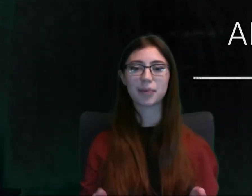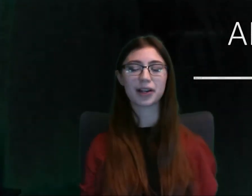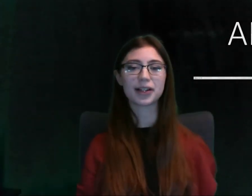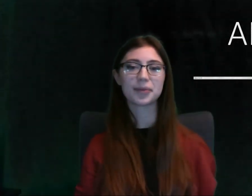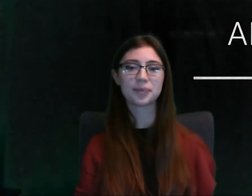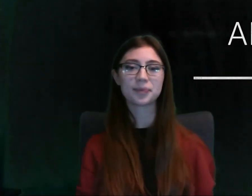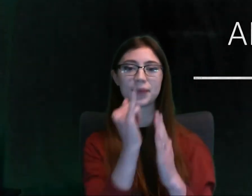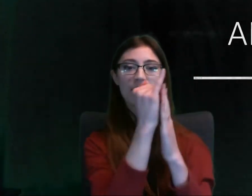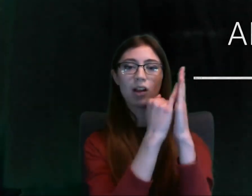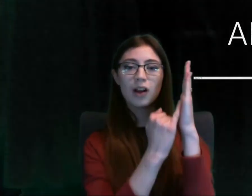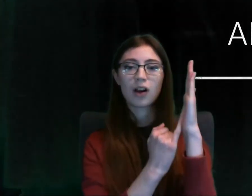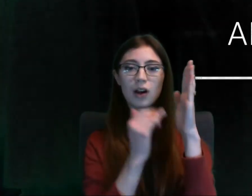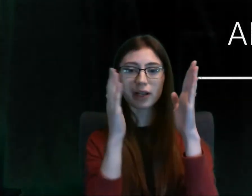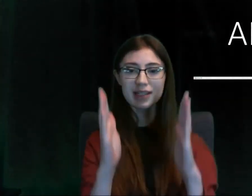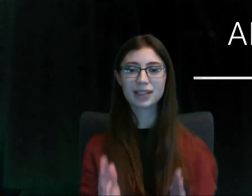marker. Artist.